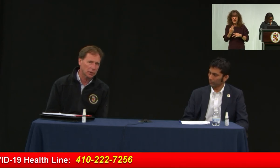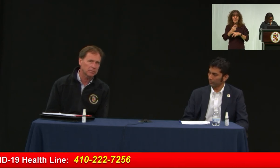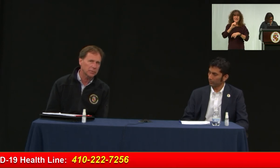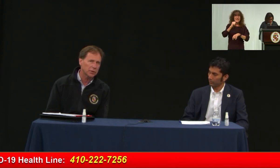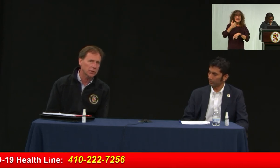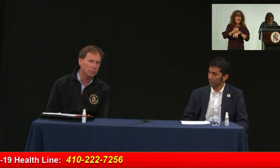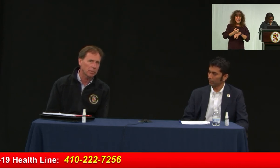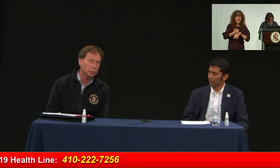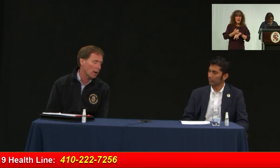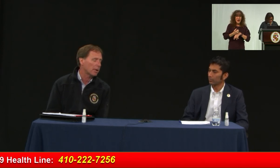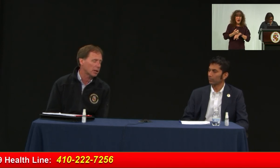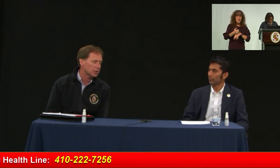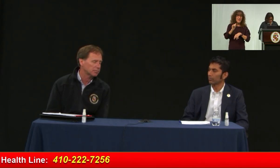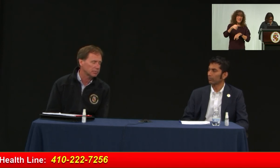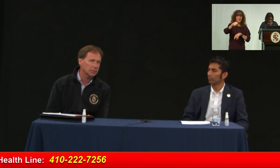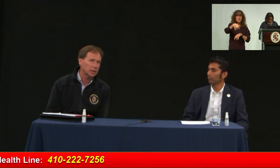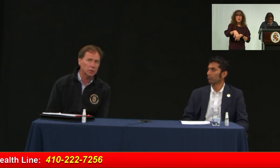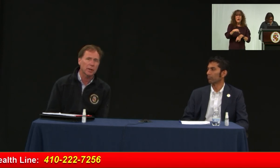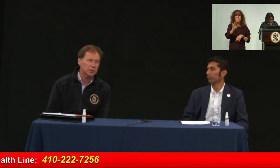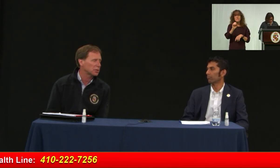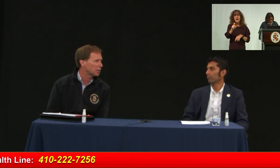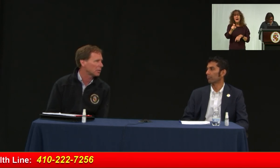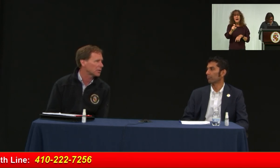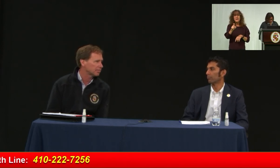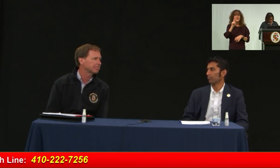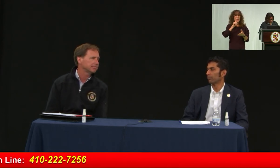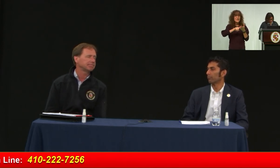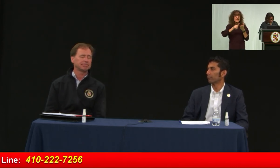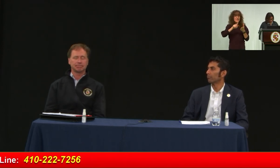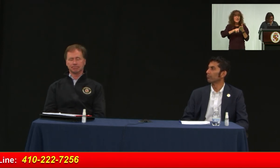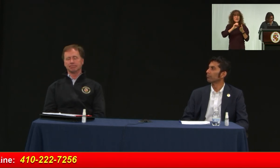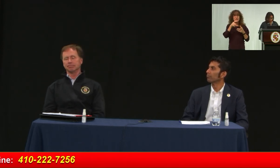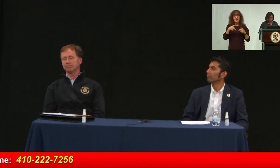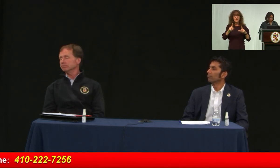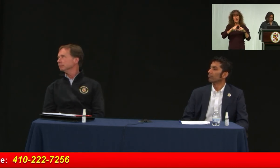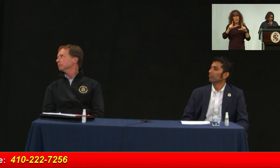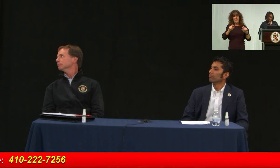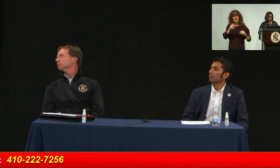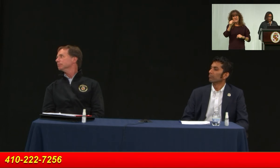up such a drop box in inspections and permits.